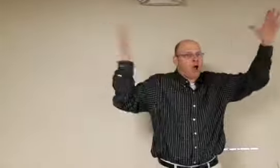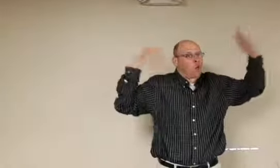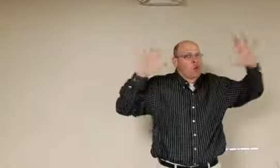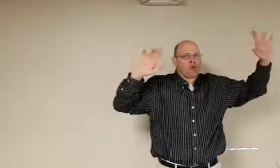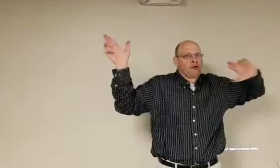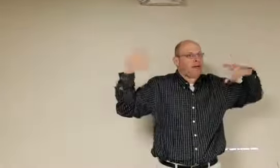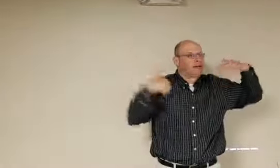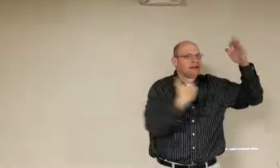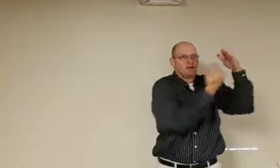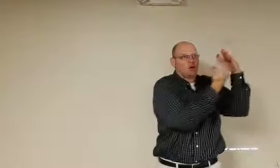So